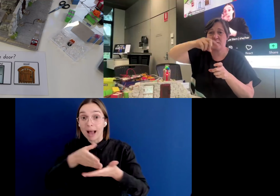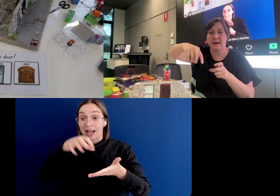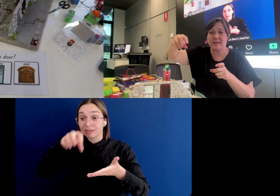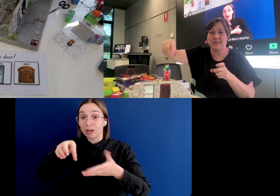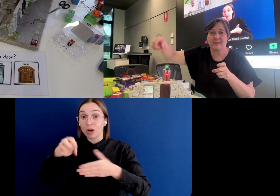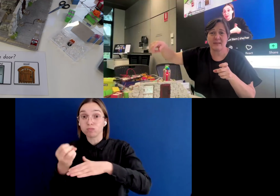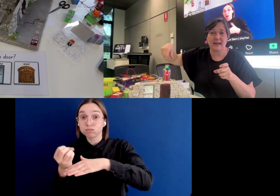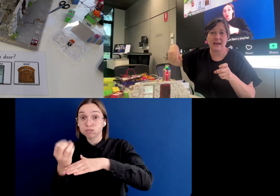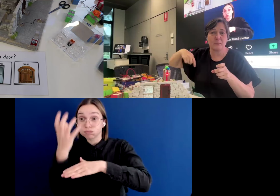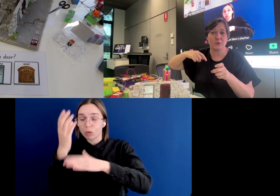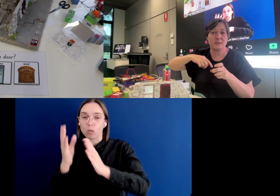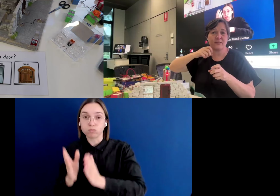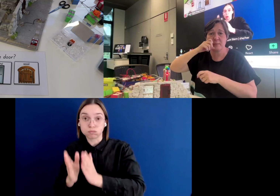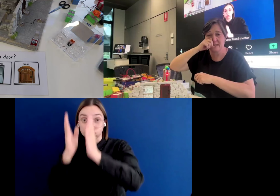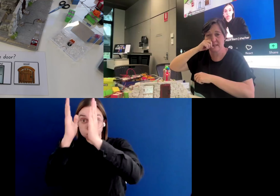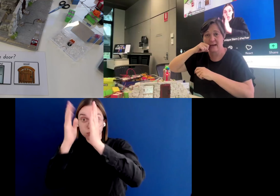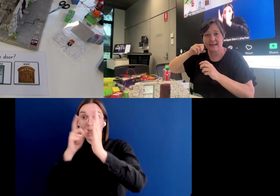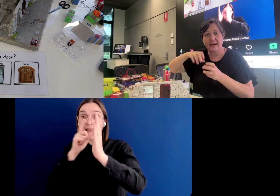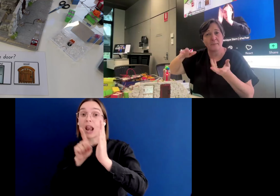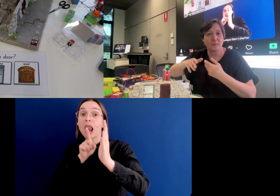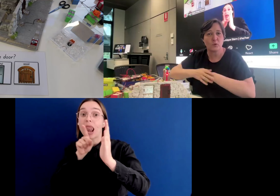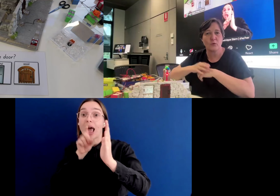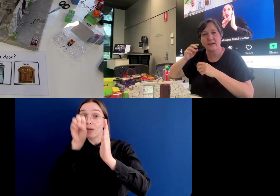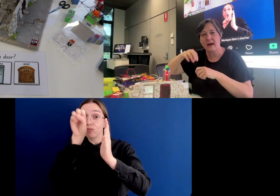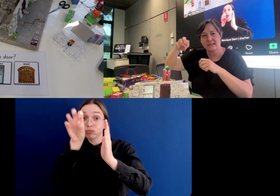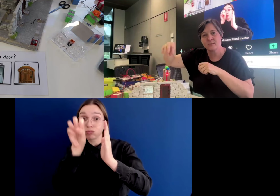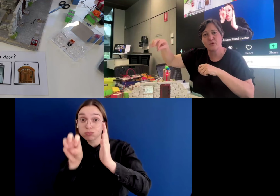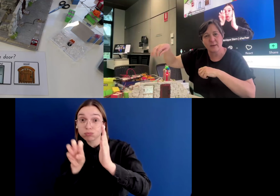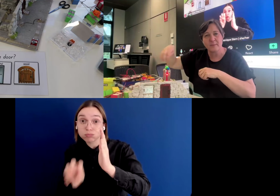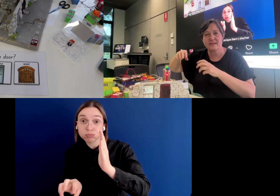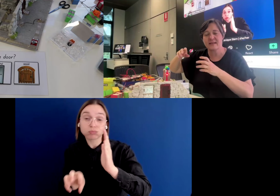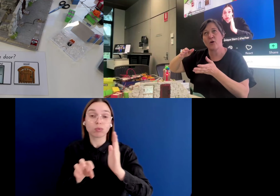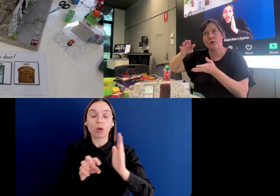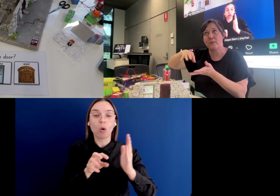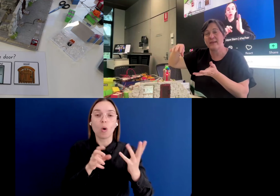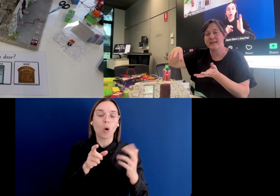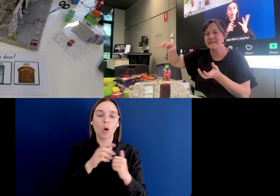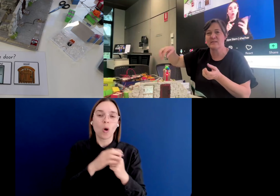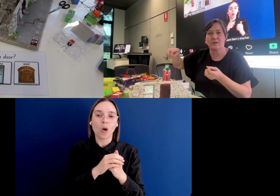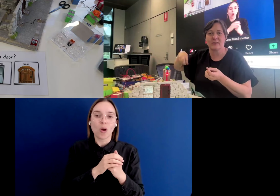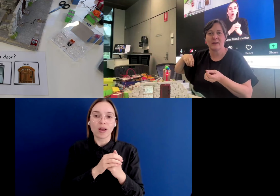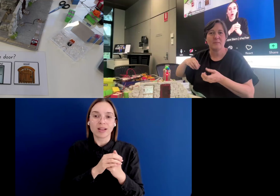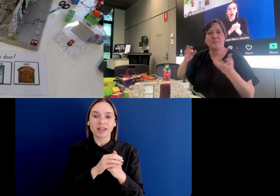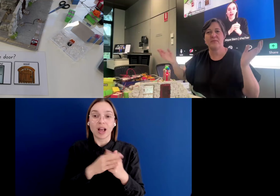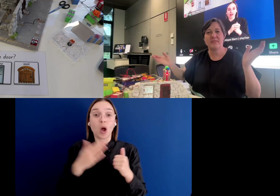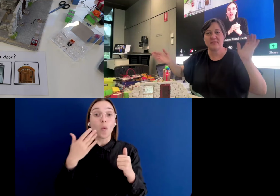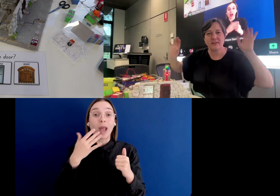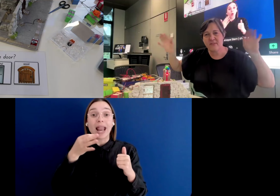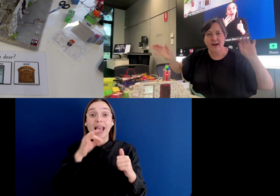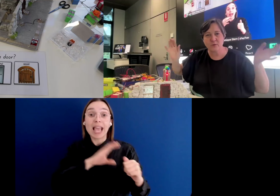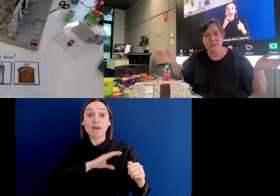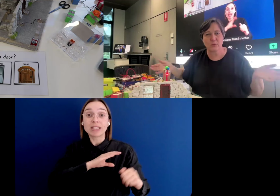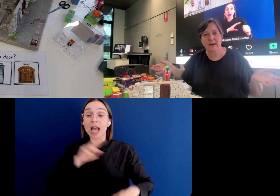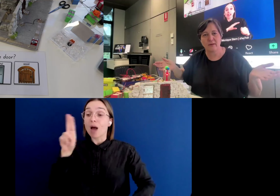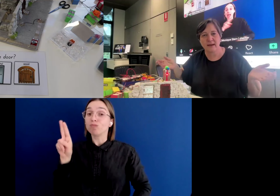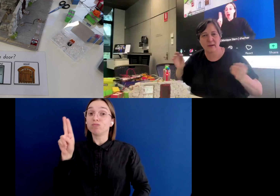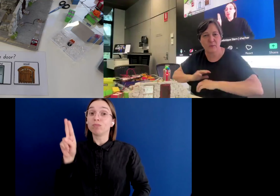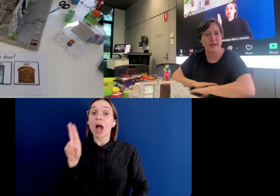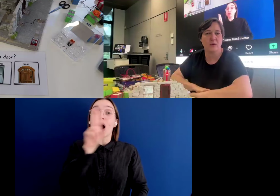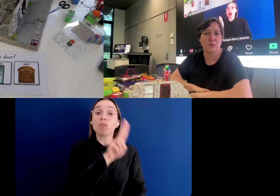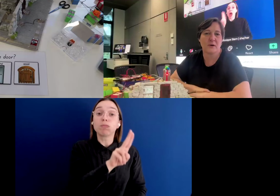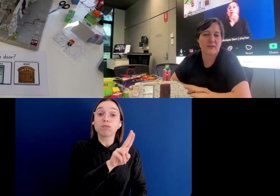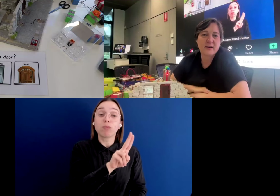as you move around the game board, different bits light up or the characters move up as only when they sit on the final square